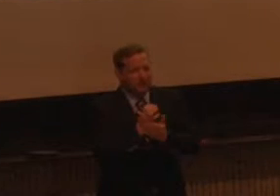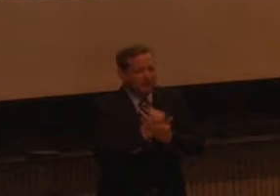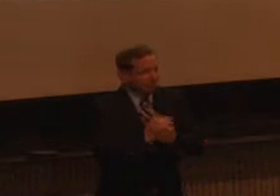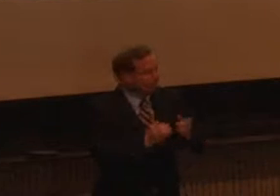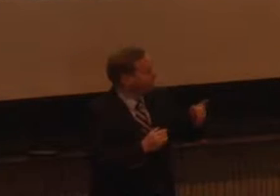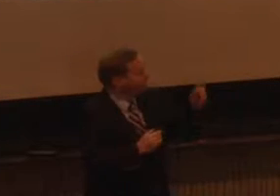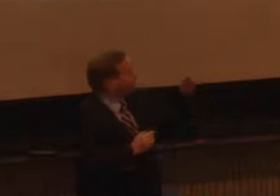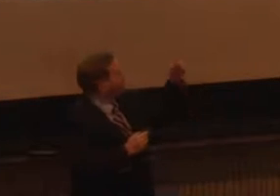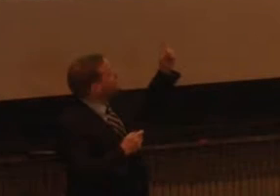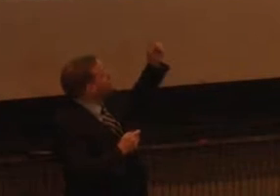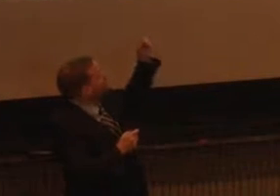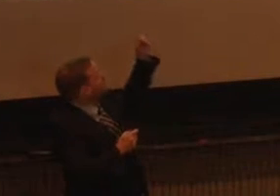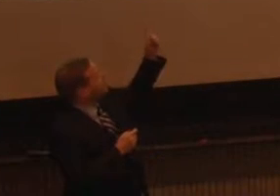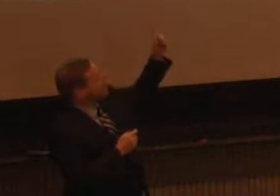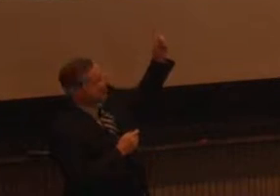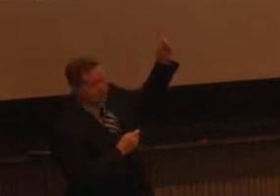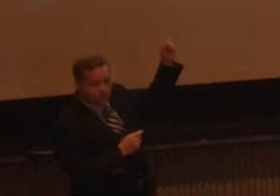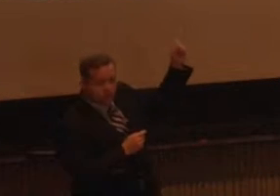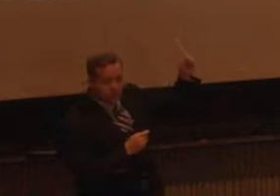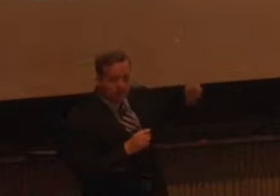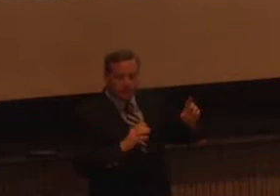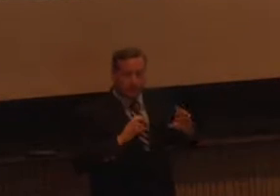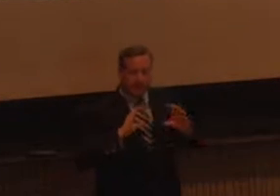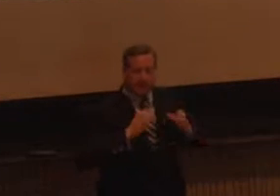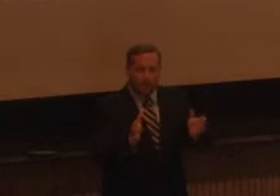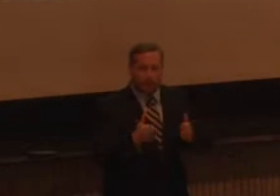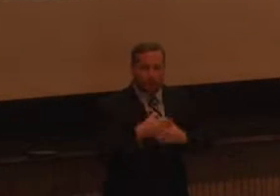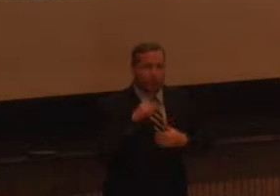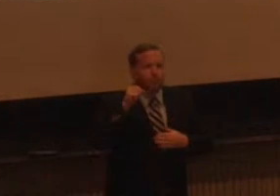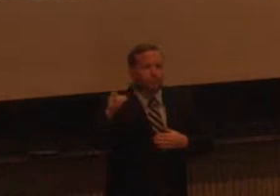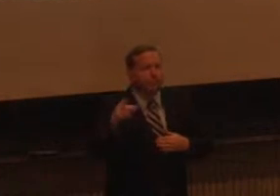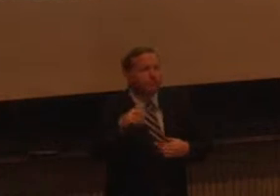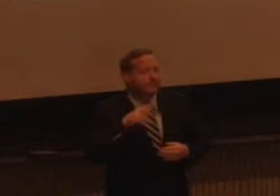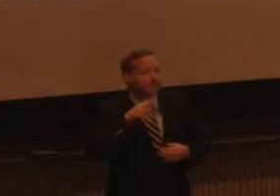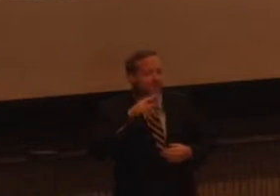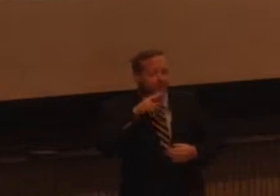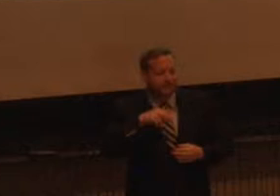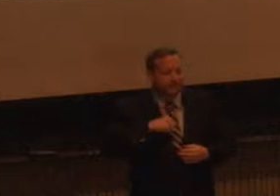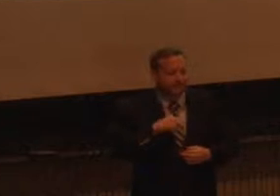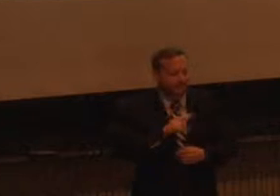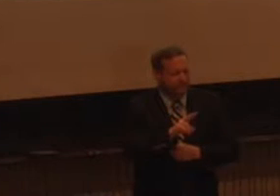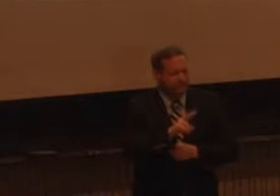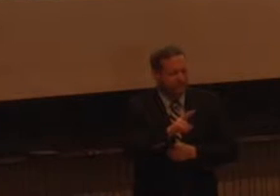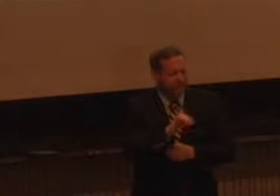So what works for deaf kids is bilingual education.